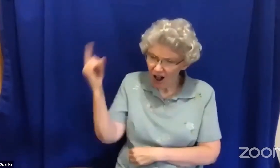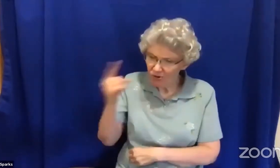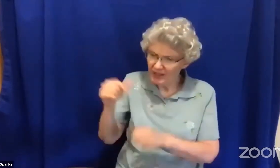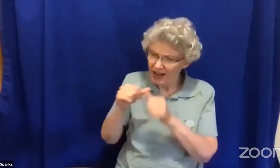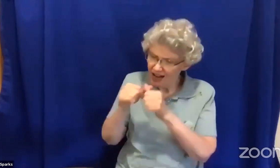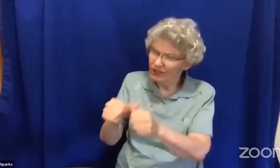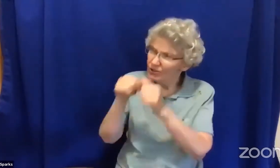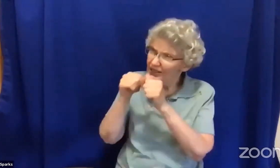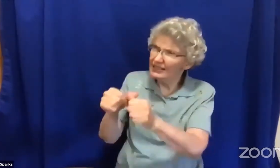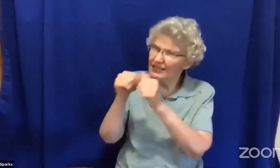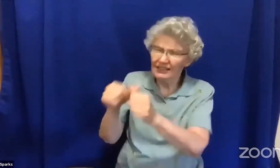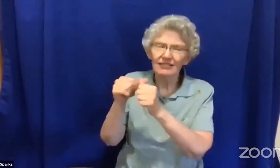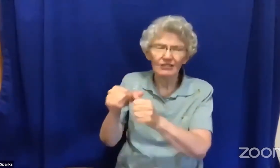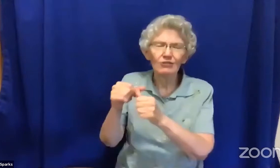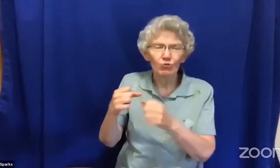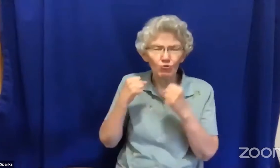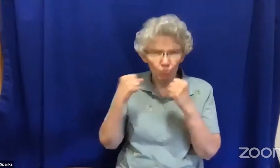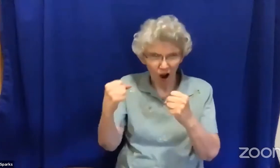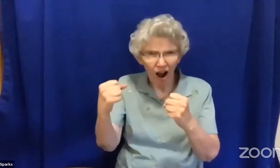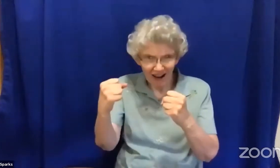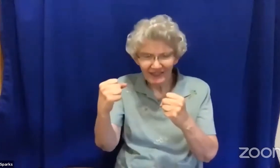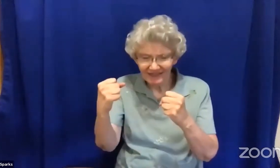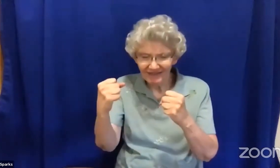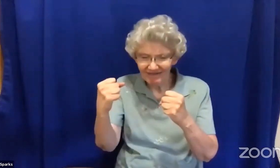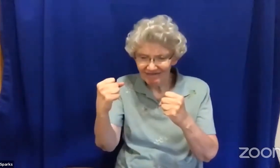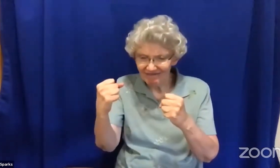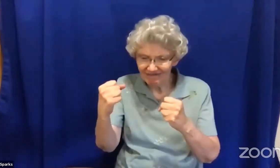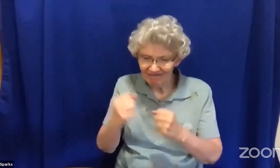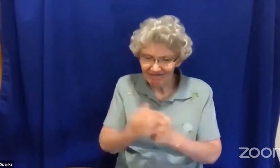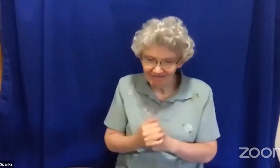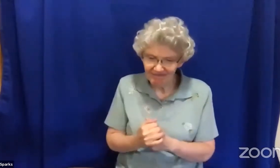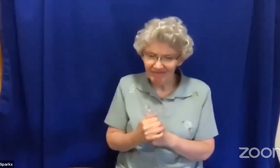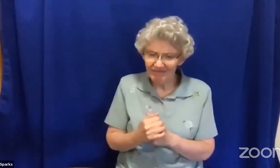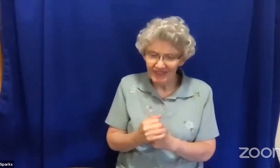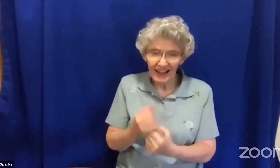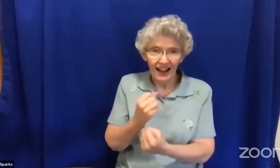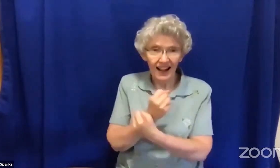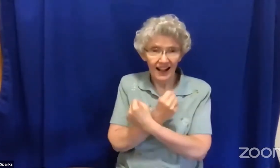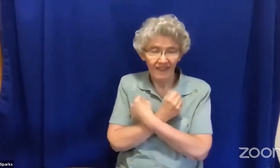loyal, hopeful, and trusting.